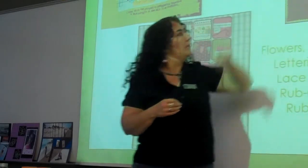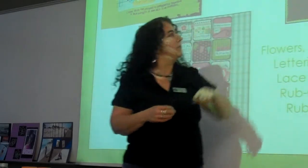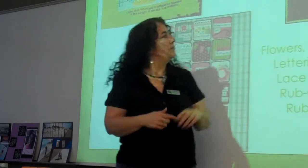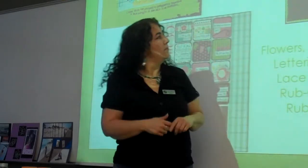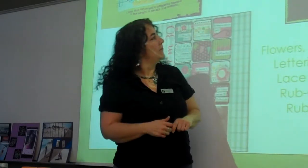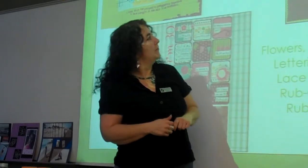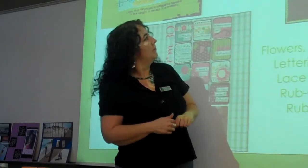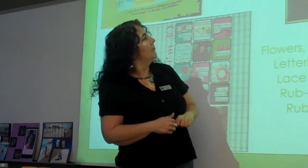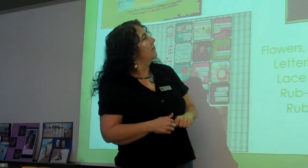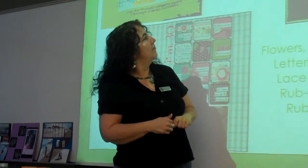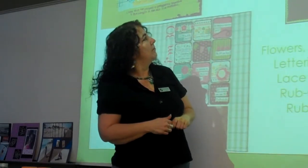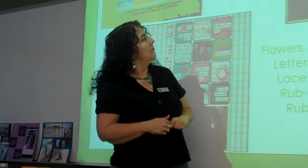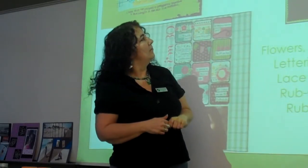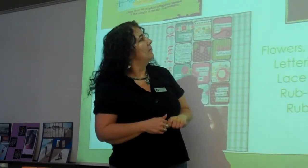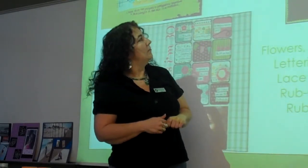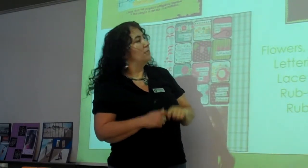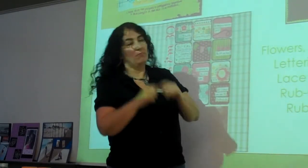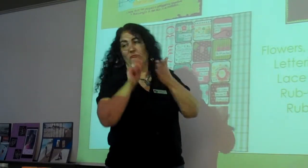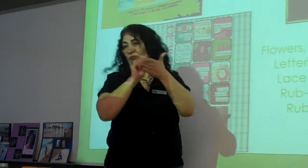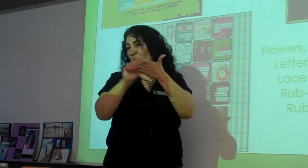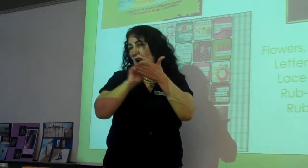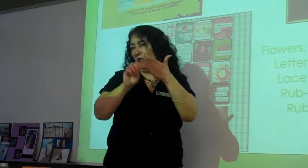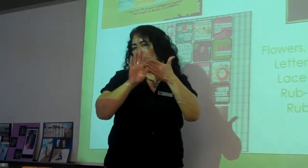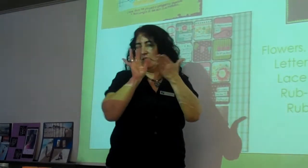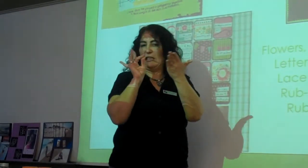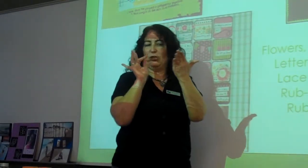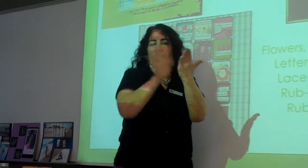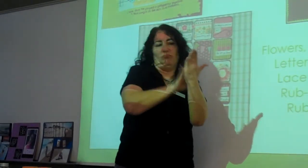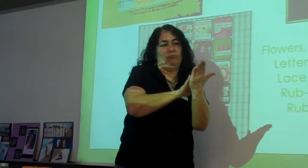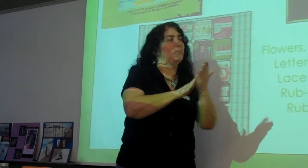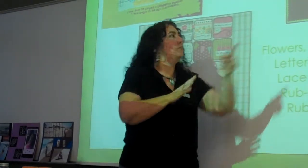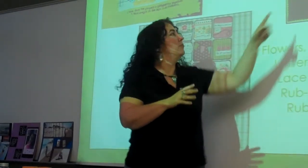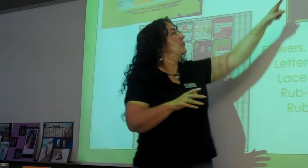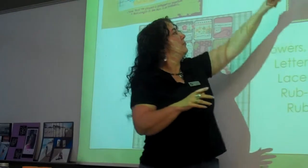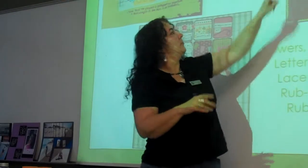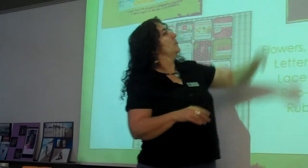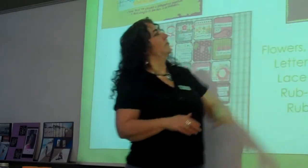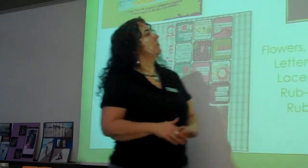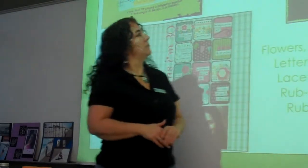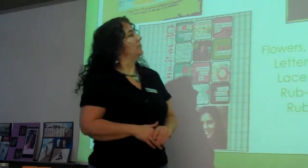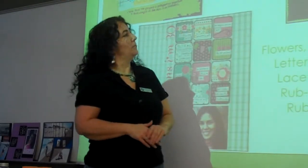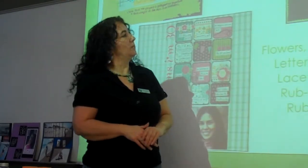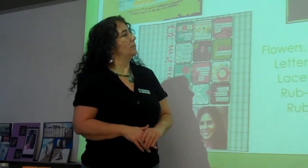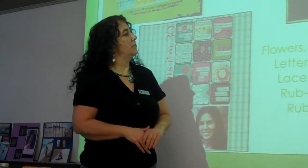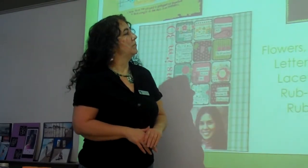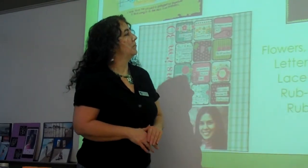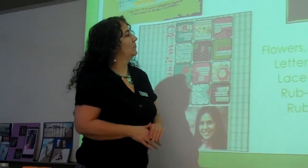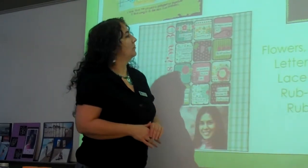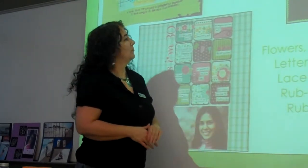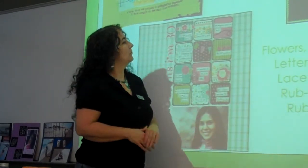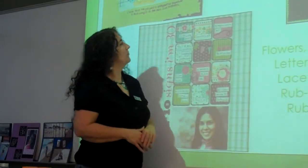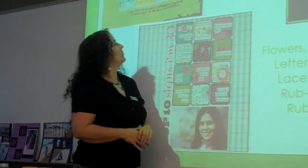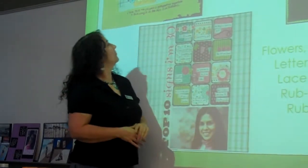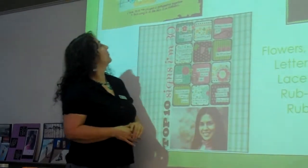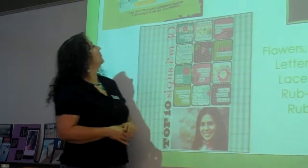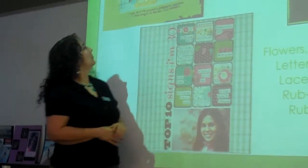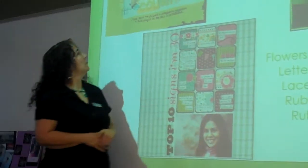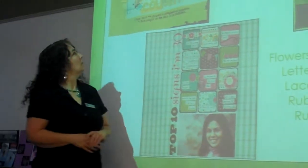See the lace doily that I used for this one. You can either draw it on yourself or use stickers or stamps.